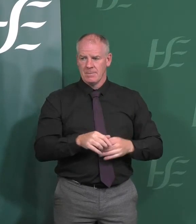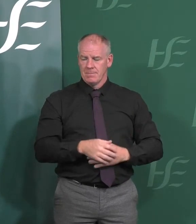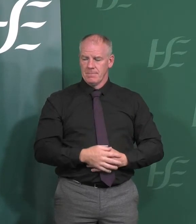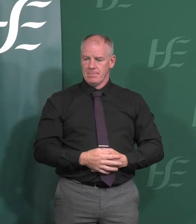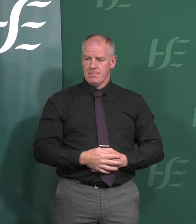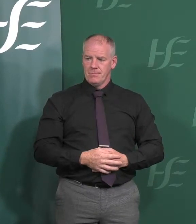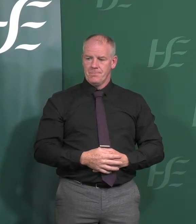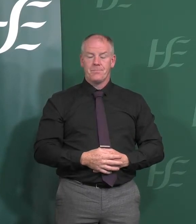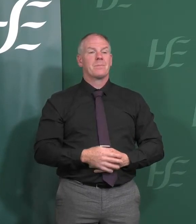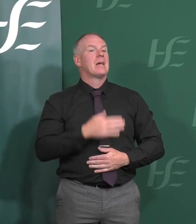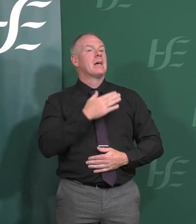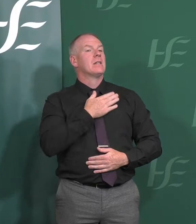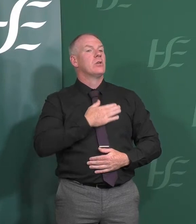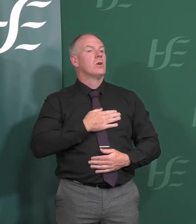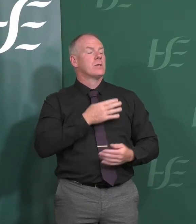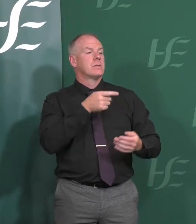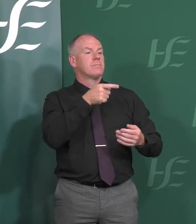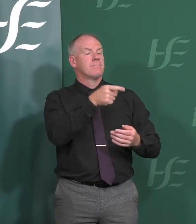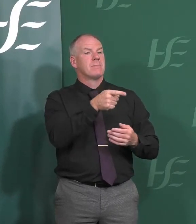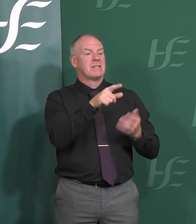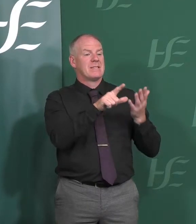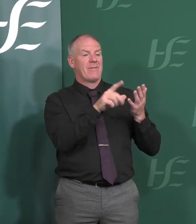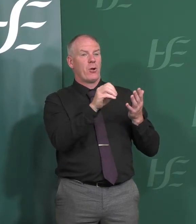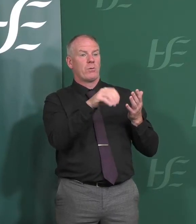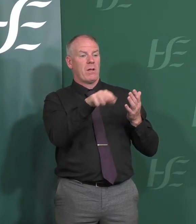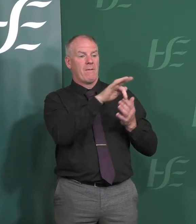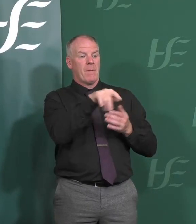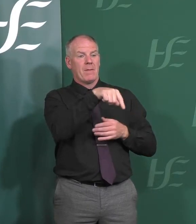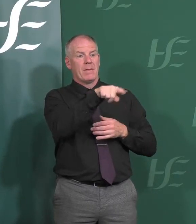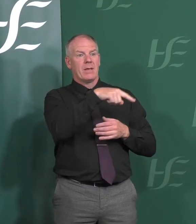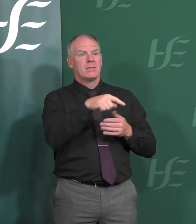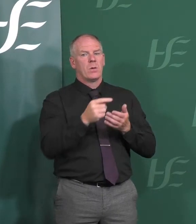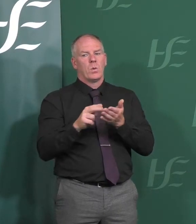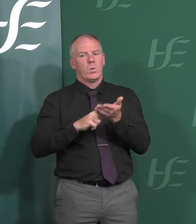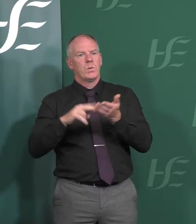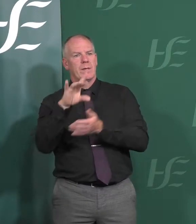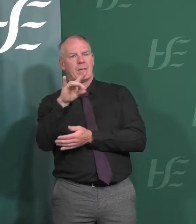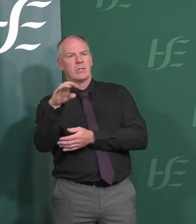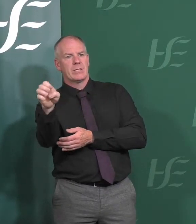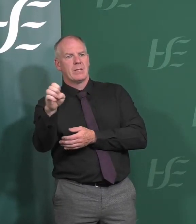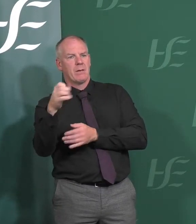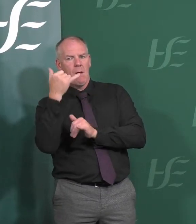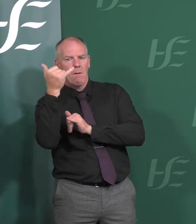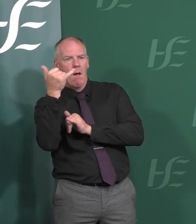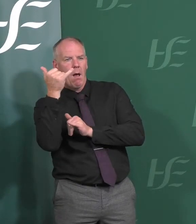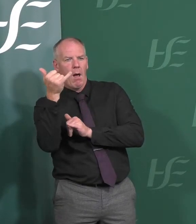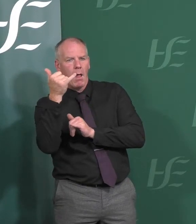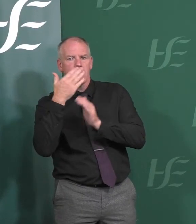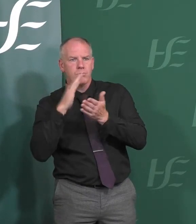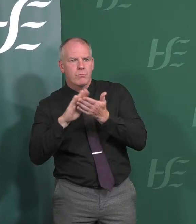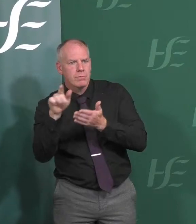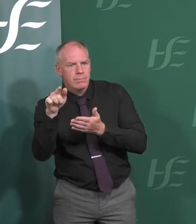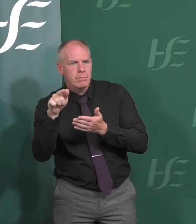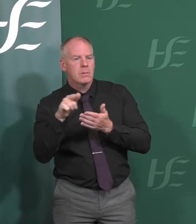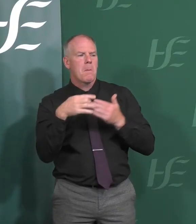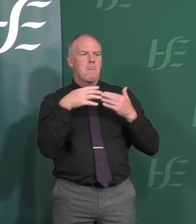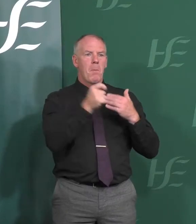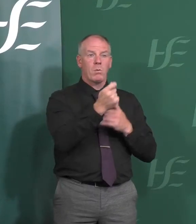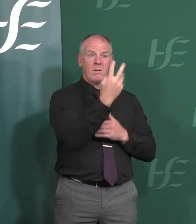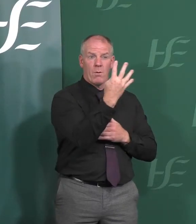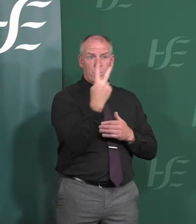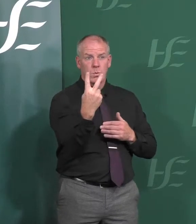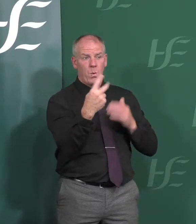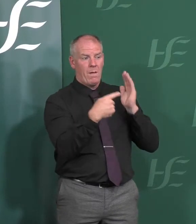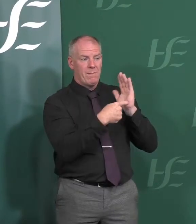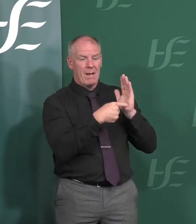today. And just a small proportion of these, 700 of those, were through our HSE call line. So vast majority,